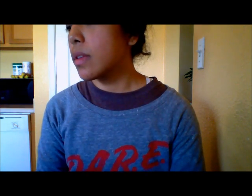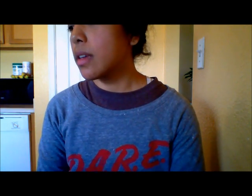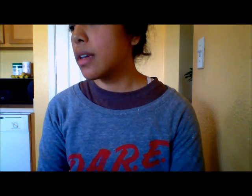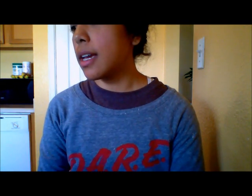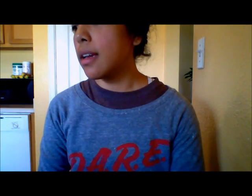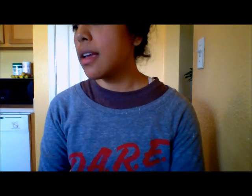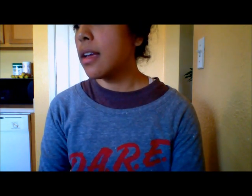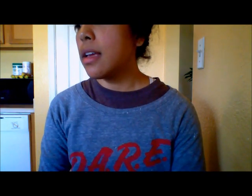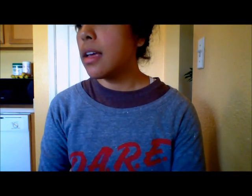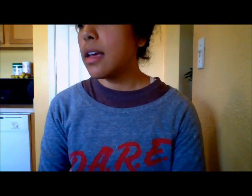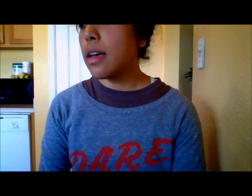Okay.